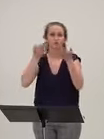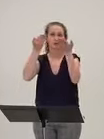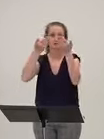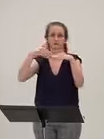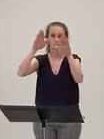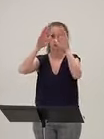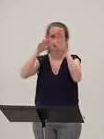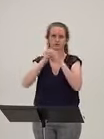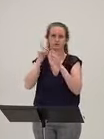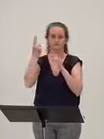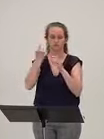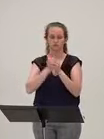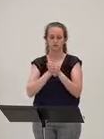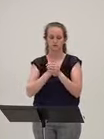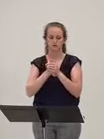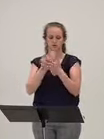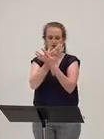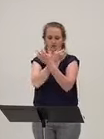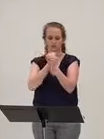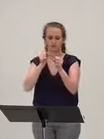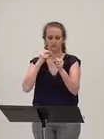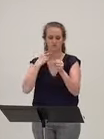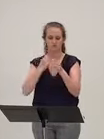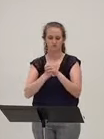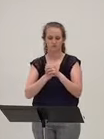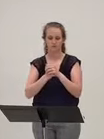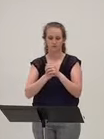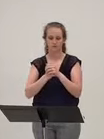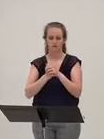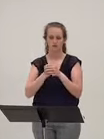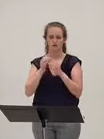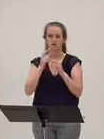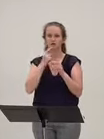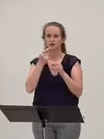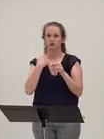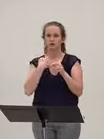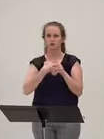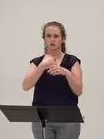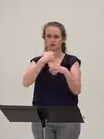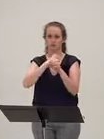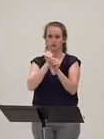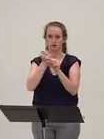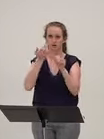himself as the saving victim, commanding us to make this